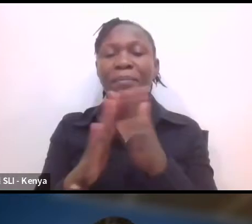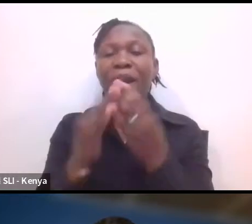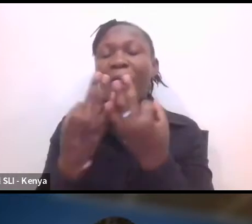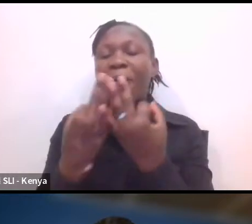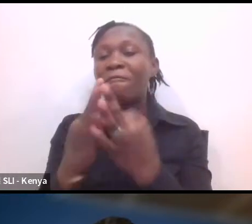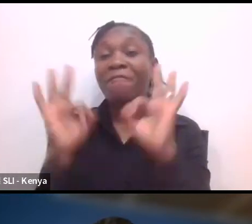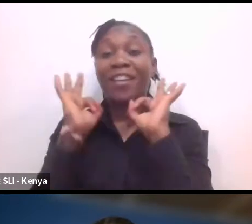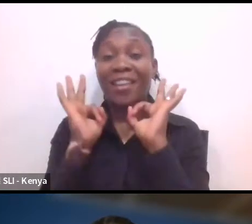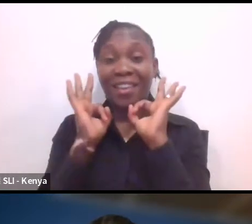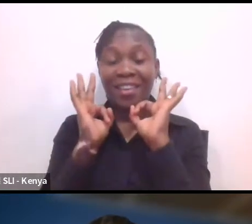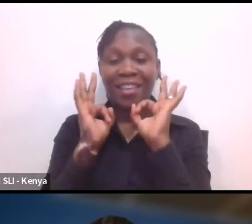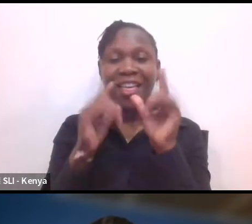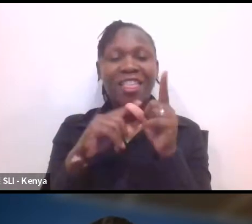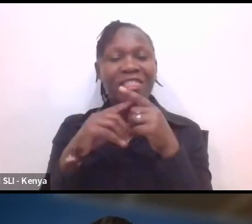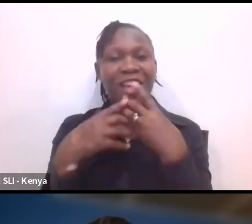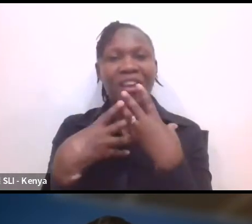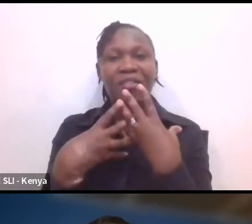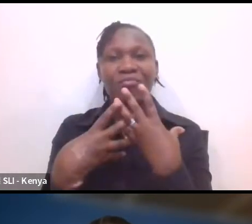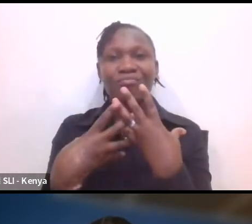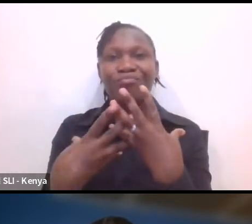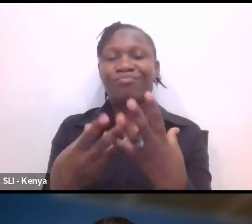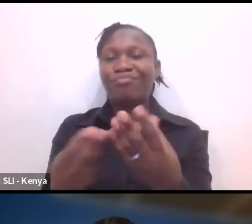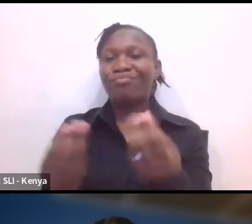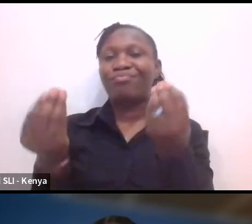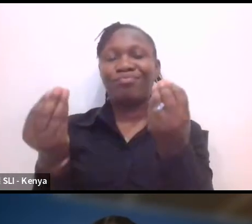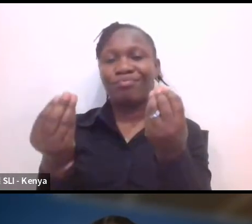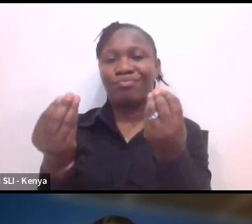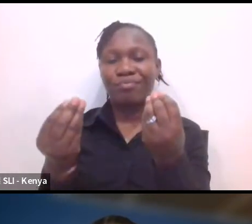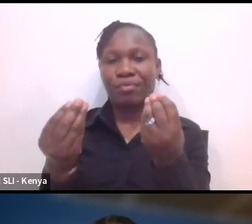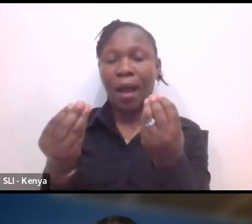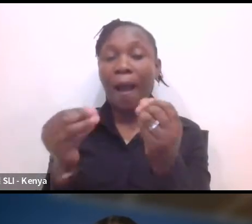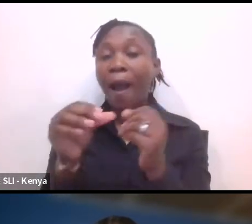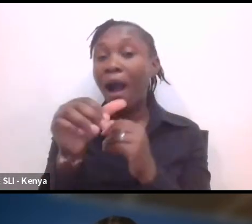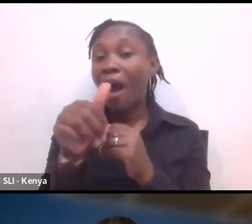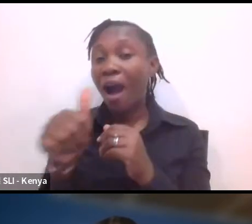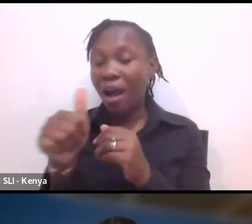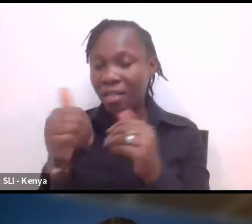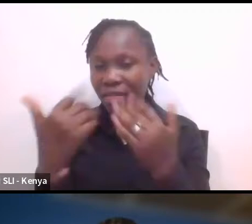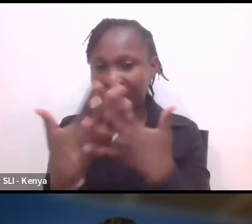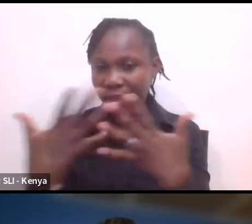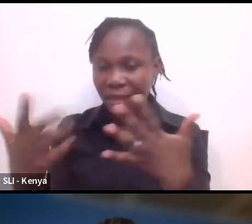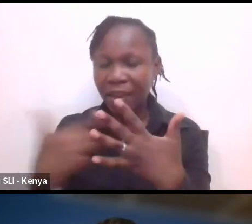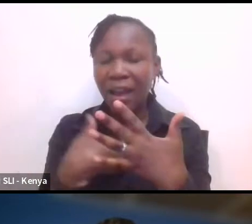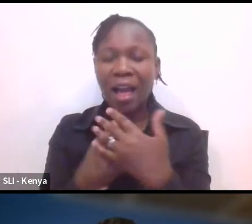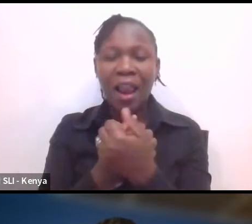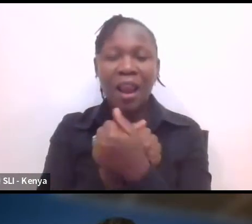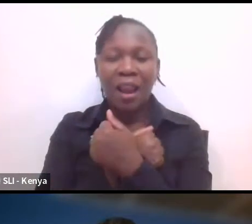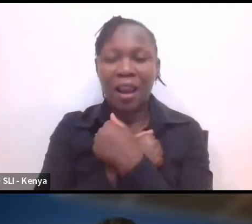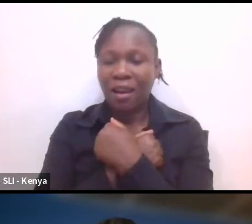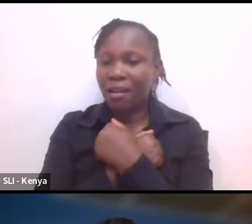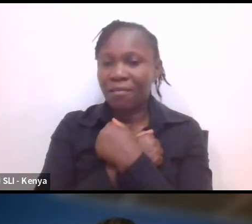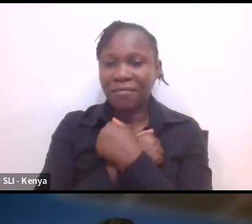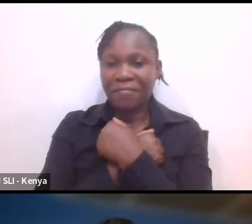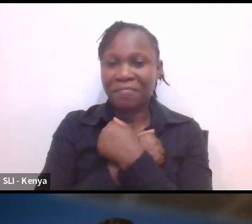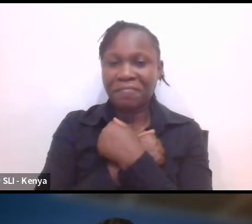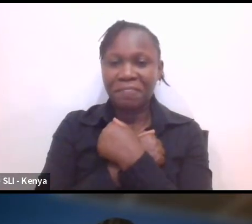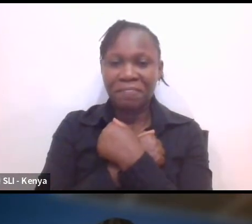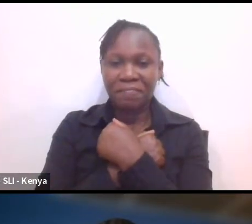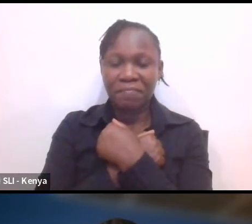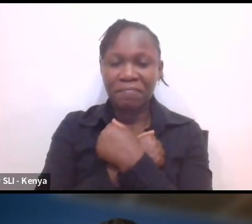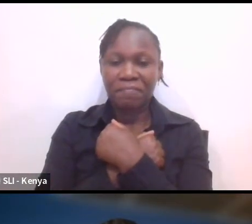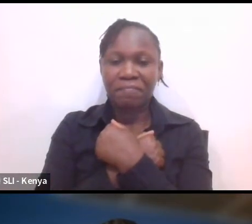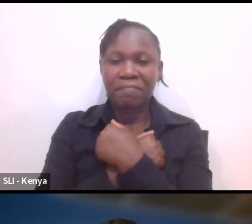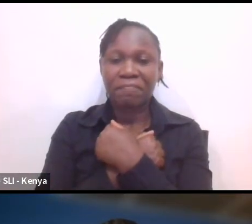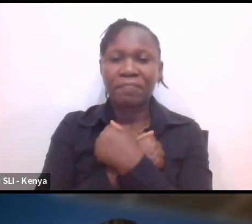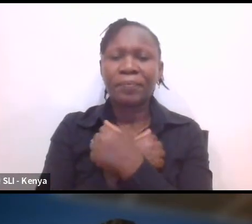then away you go. And then, of course, and the other thing, actually, I really loved, there was a little bit earlier, some reference